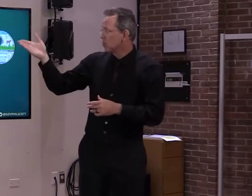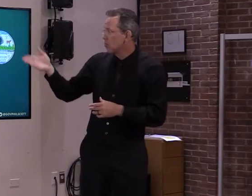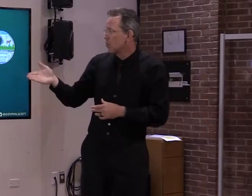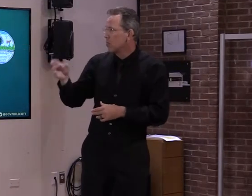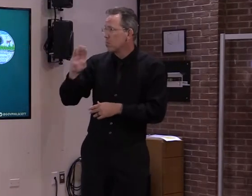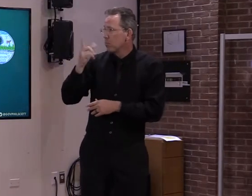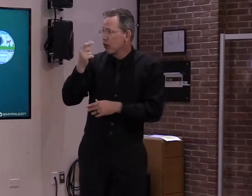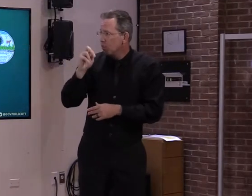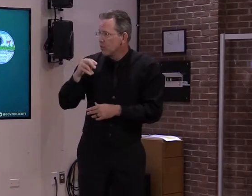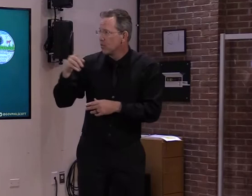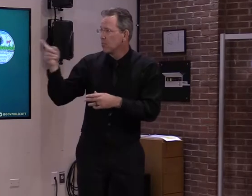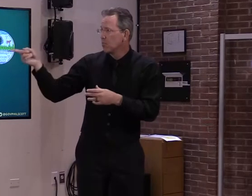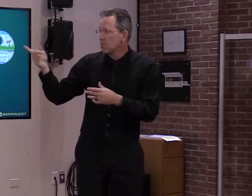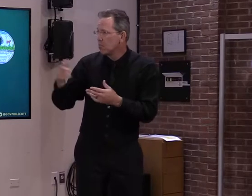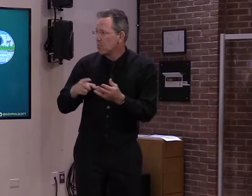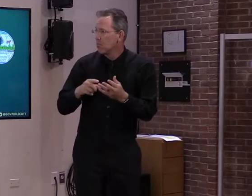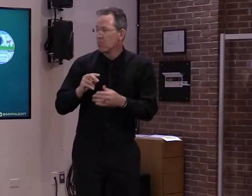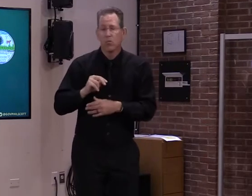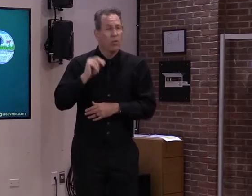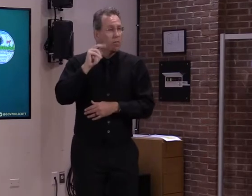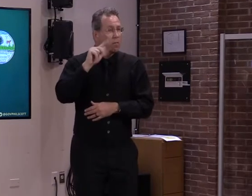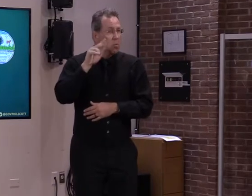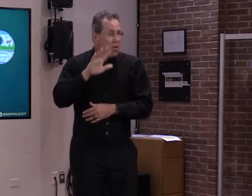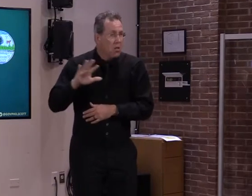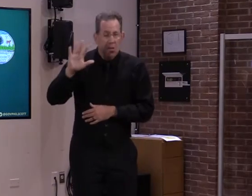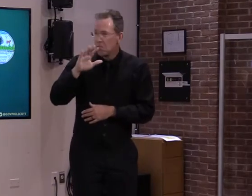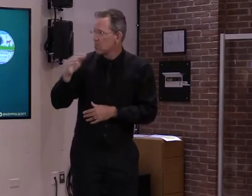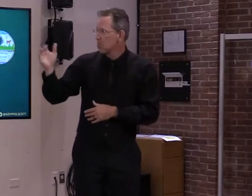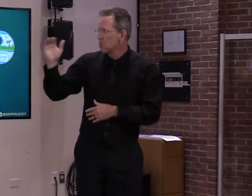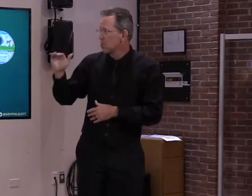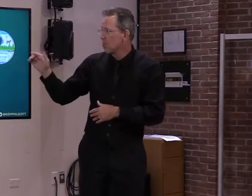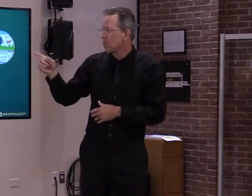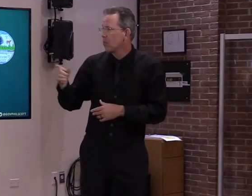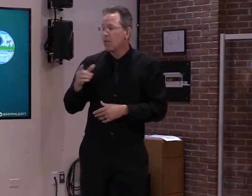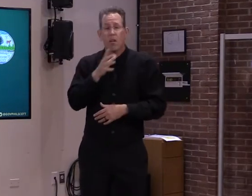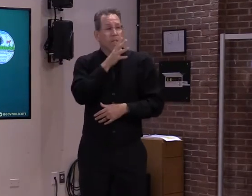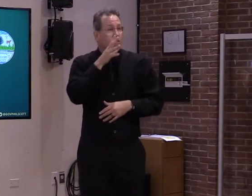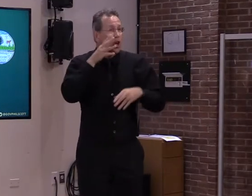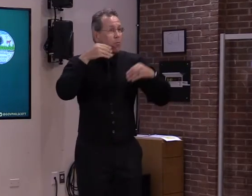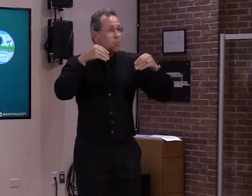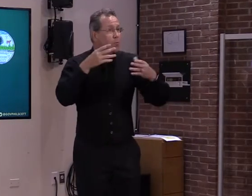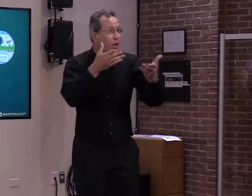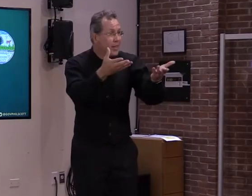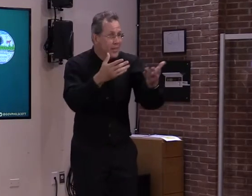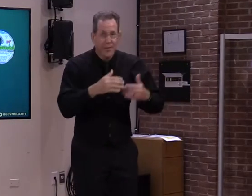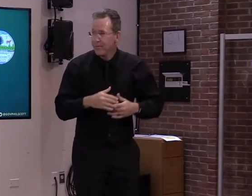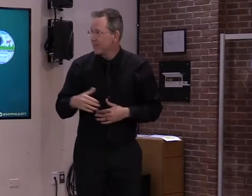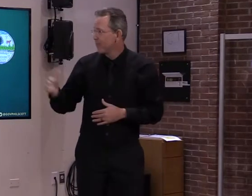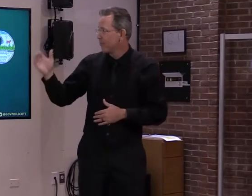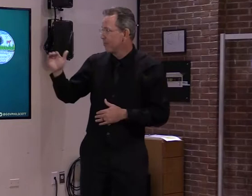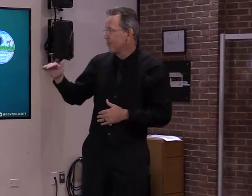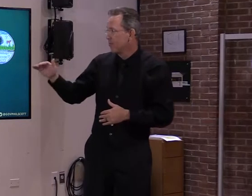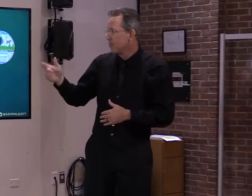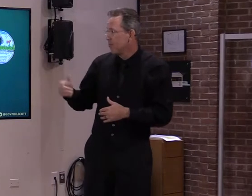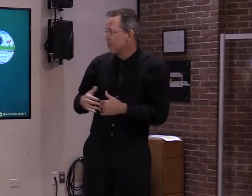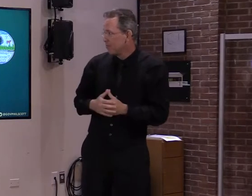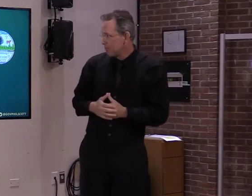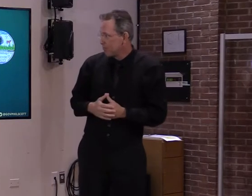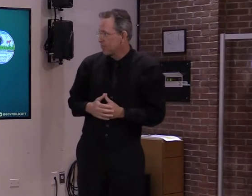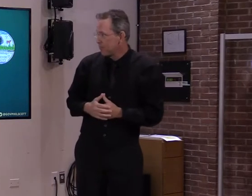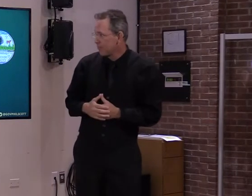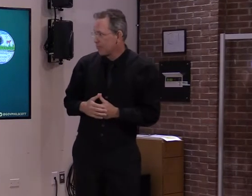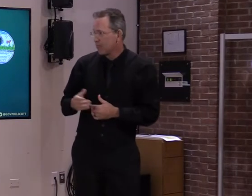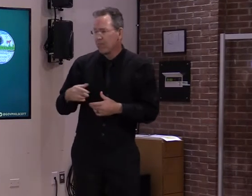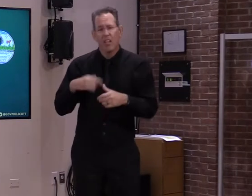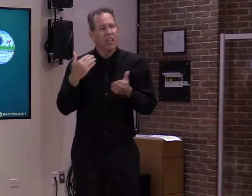that's Northeastern Vermont Regional Hospital, Waterbury Farmers Market, St. Albans District Health Office, Rutland